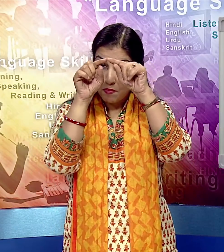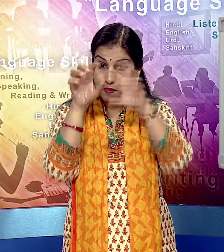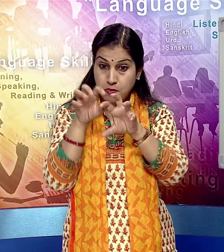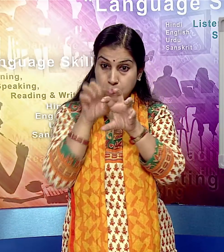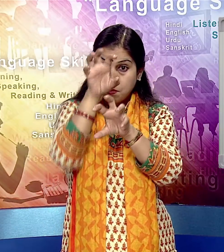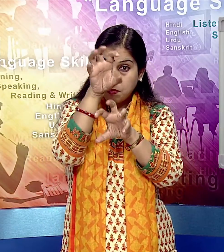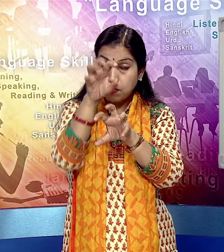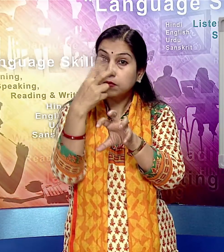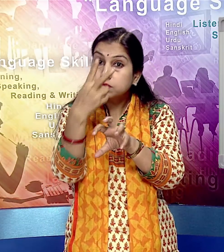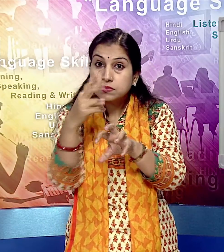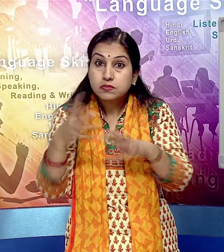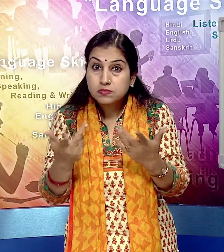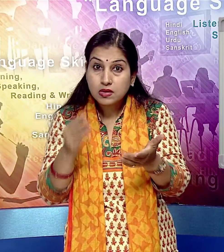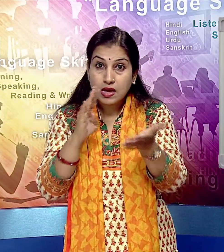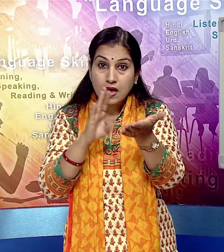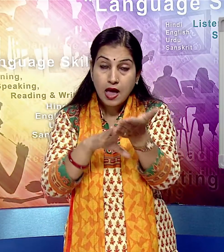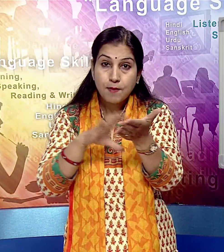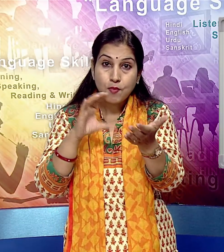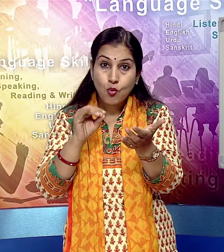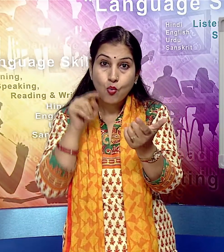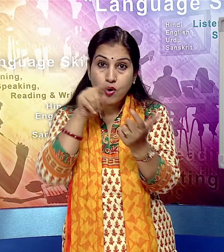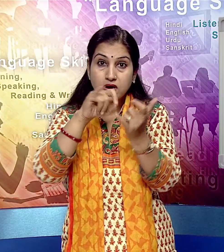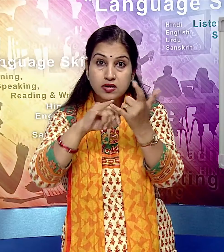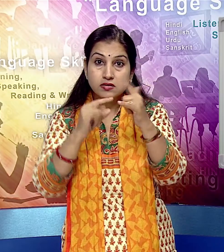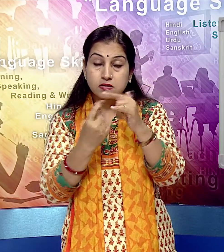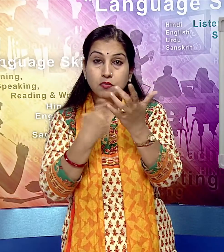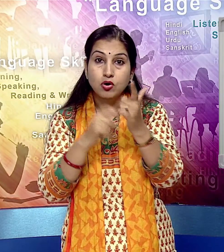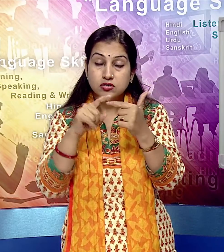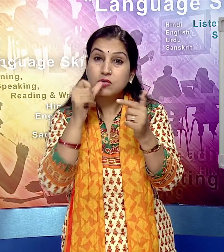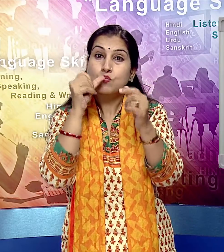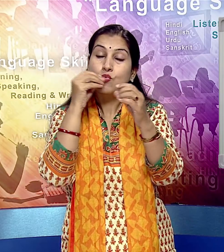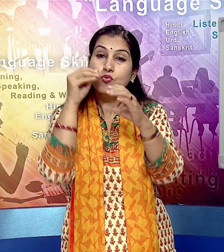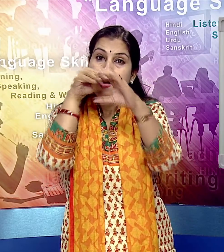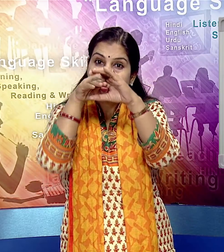circle, you can see moisture content in food, the water inside the food.